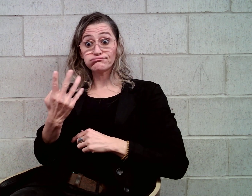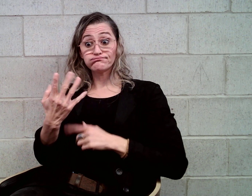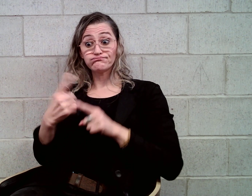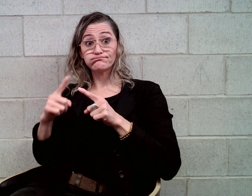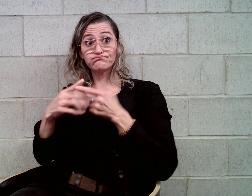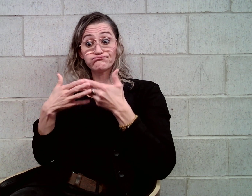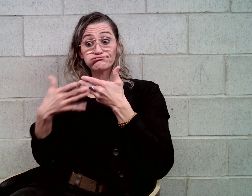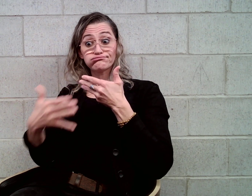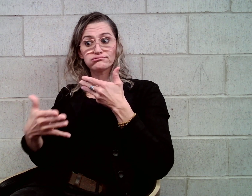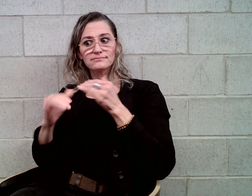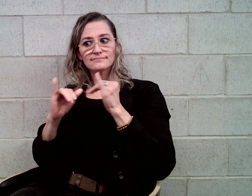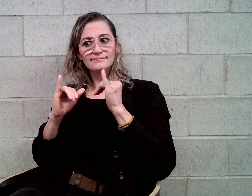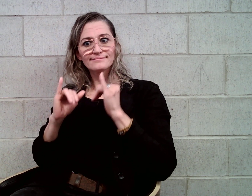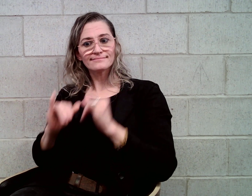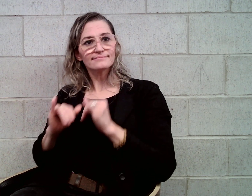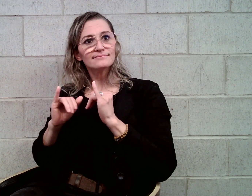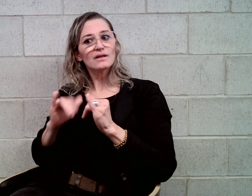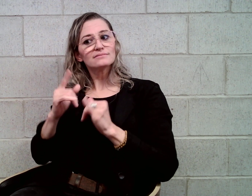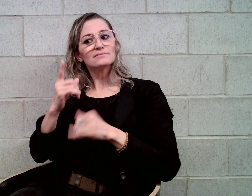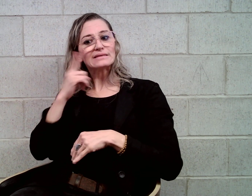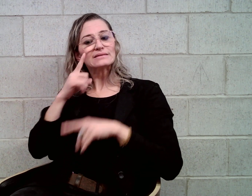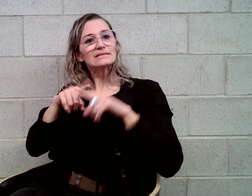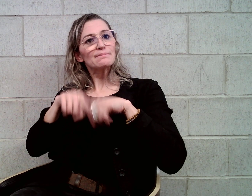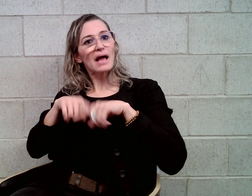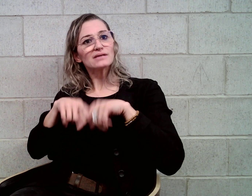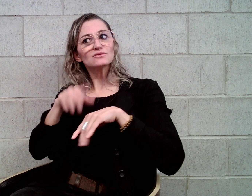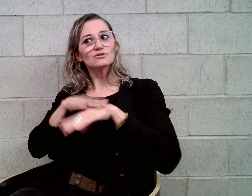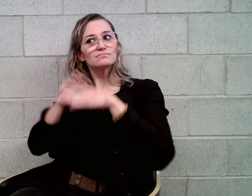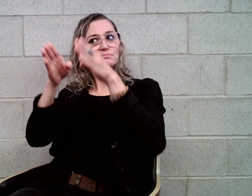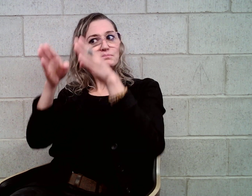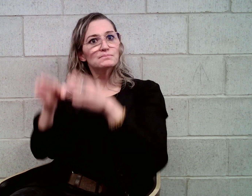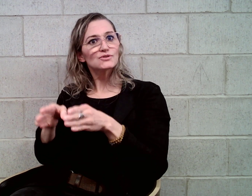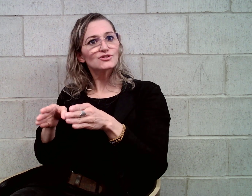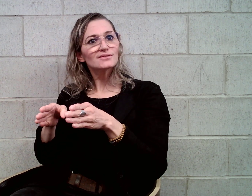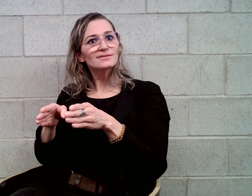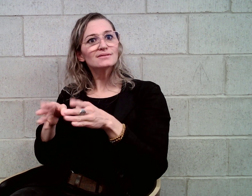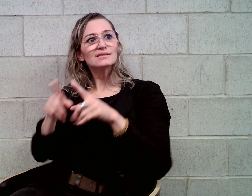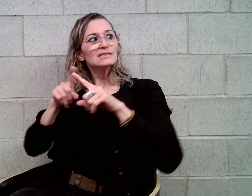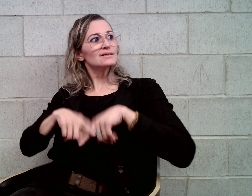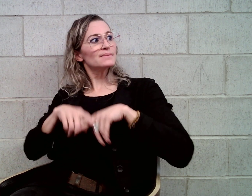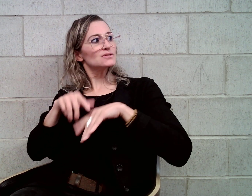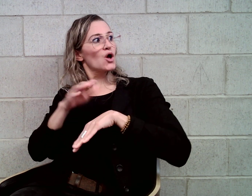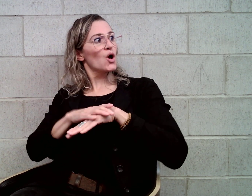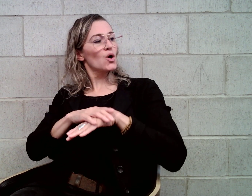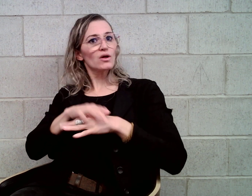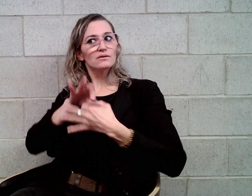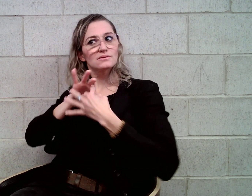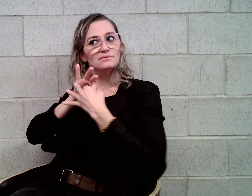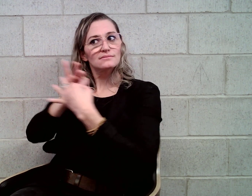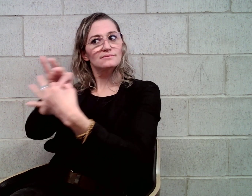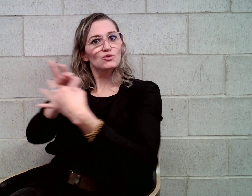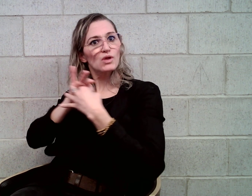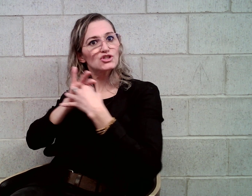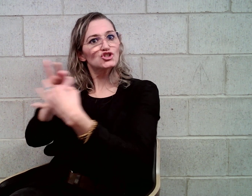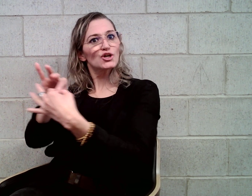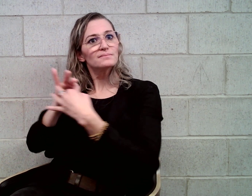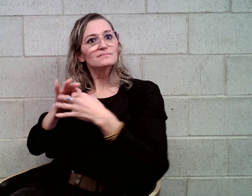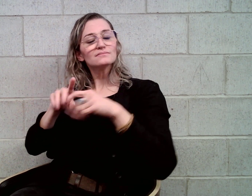multiple meanings of lines, not at face value, and how those lines and those